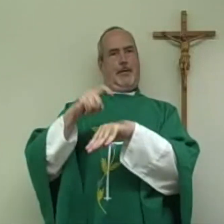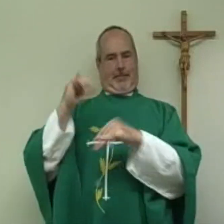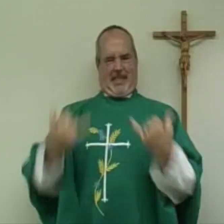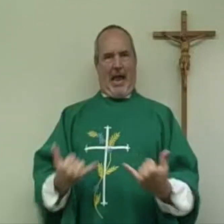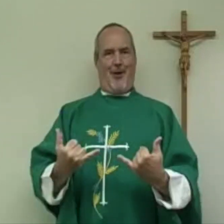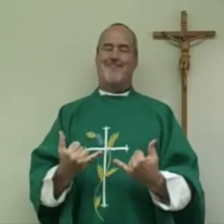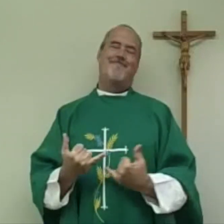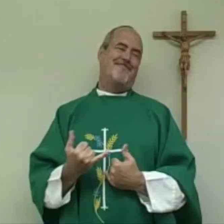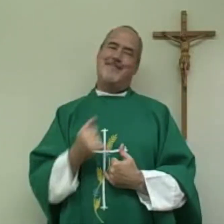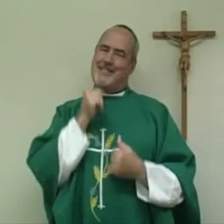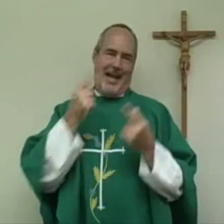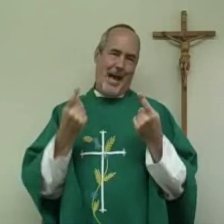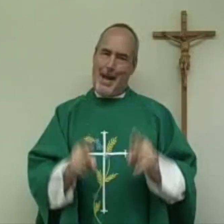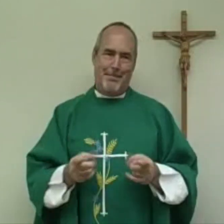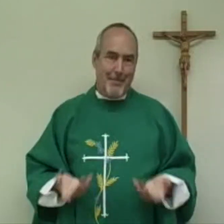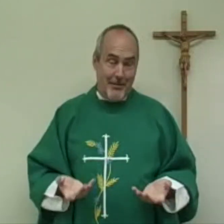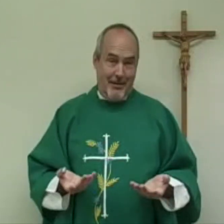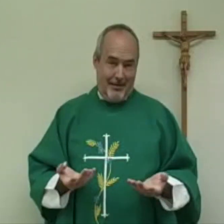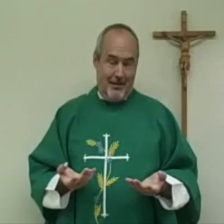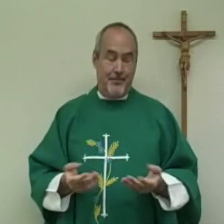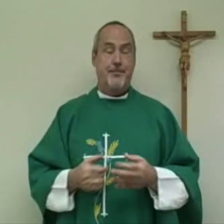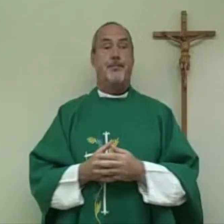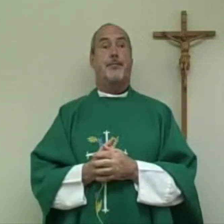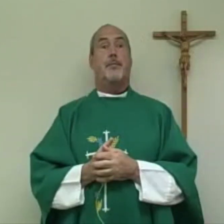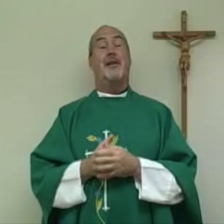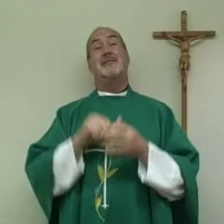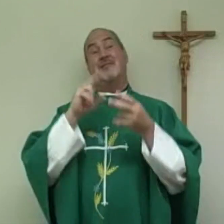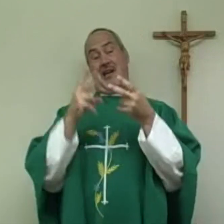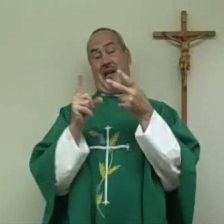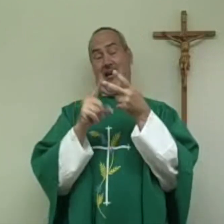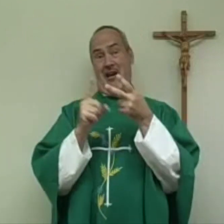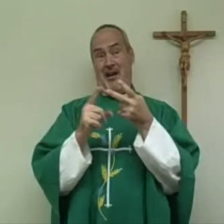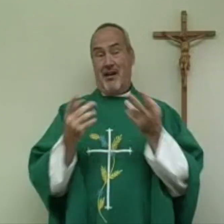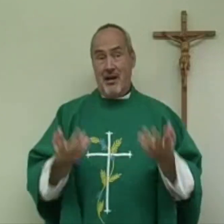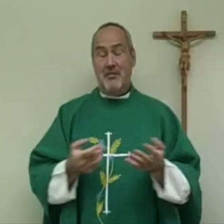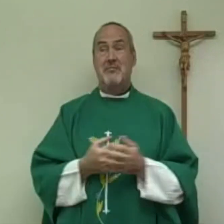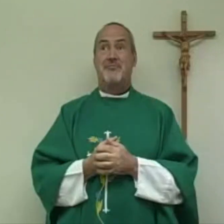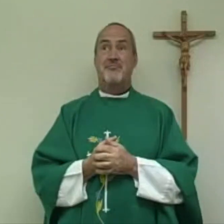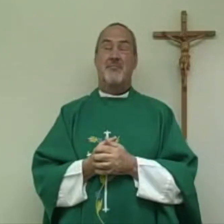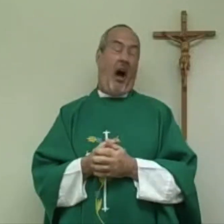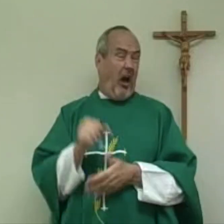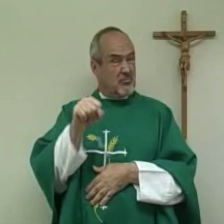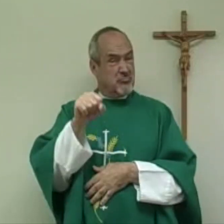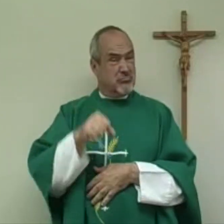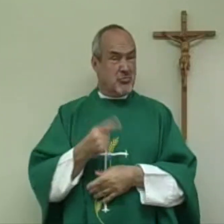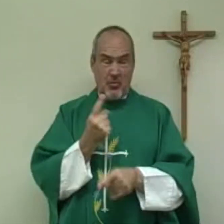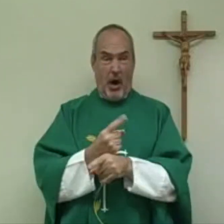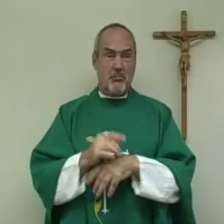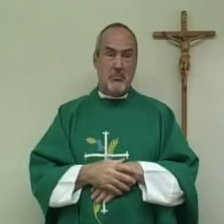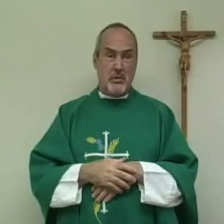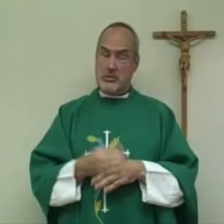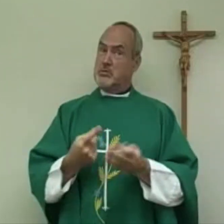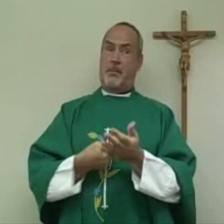way that meets our expectations in terms of time. It doesn't happen right away. And the second thing